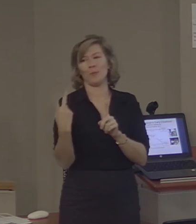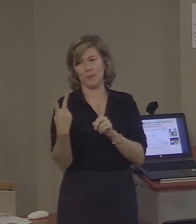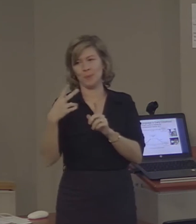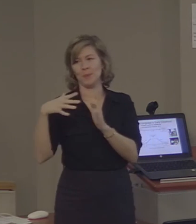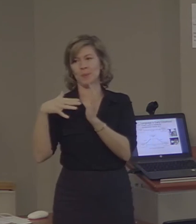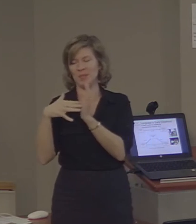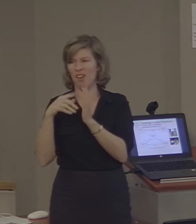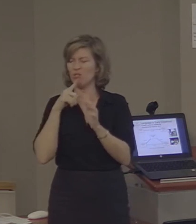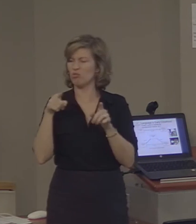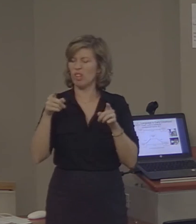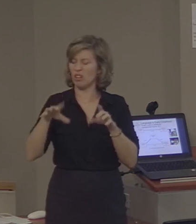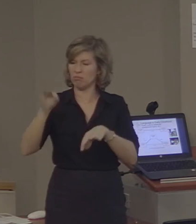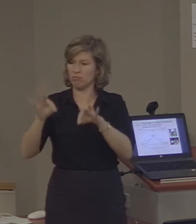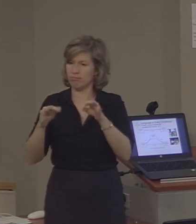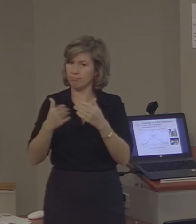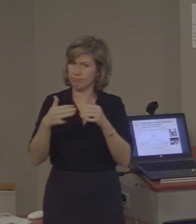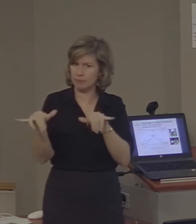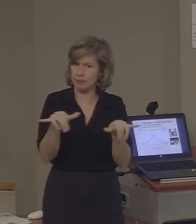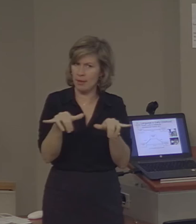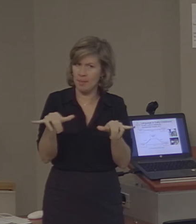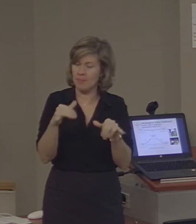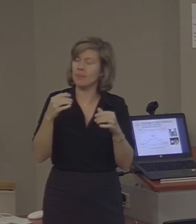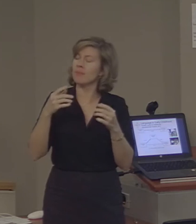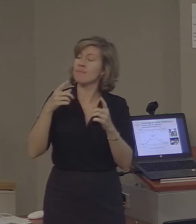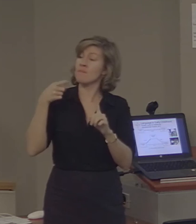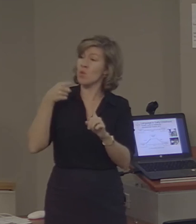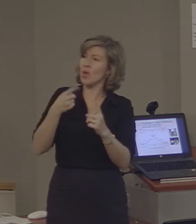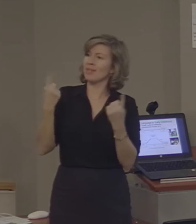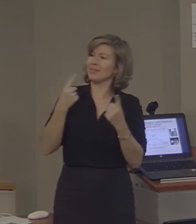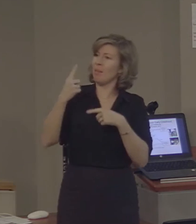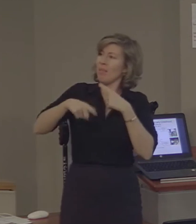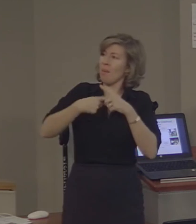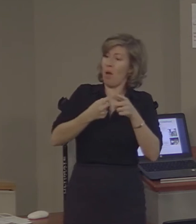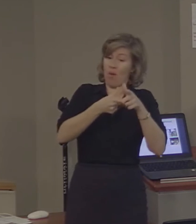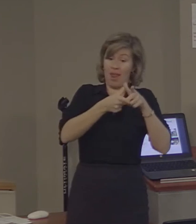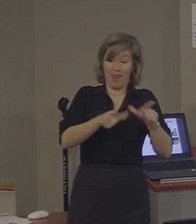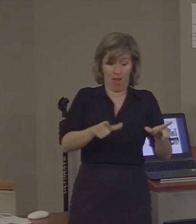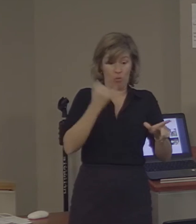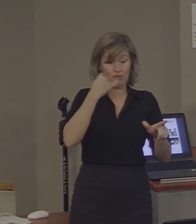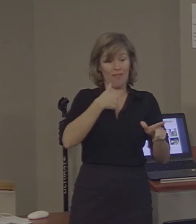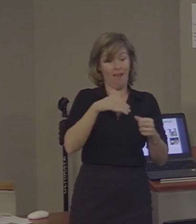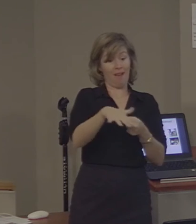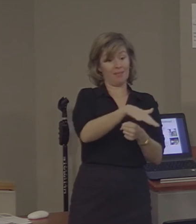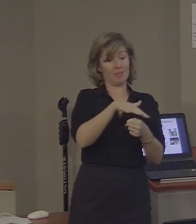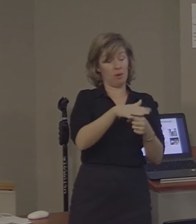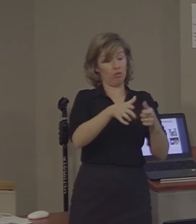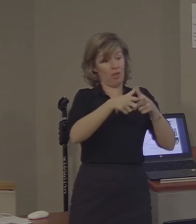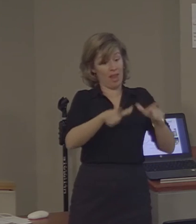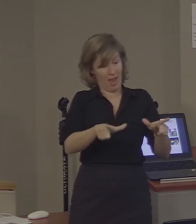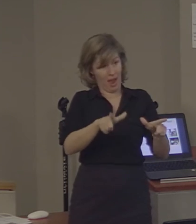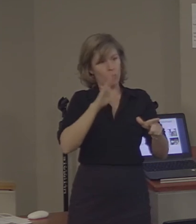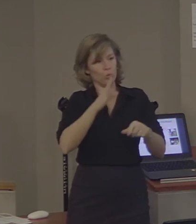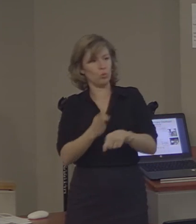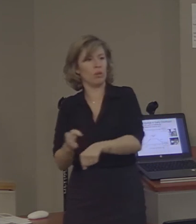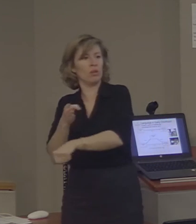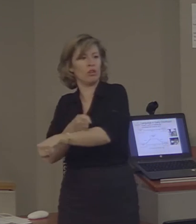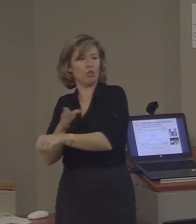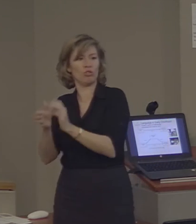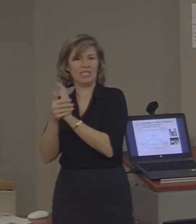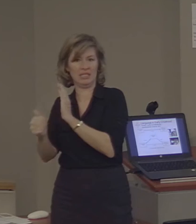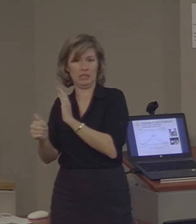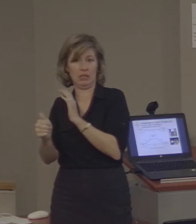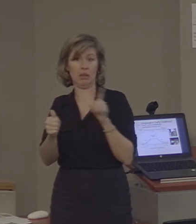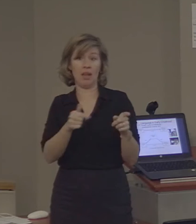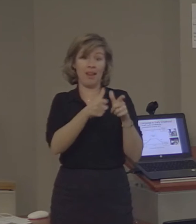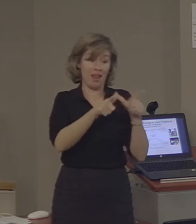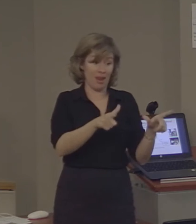There's something about having spatial language, which you get from your parents, that increases your spatial skill. Now, this could work